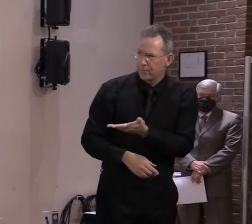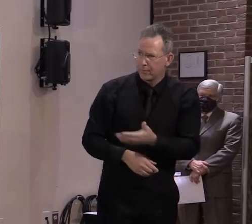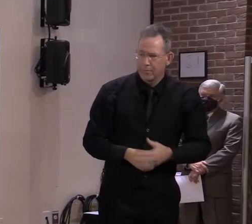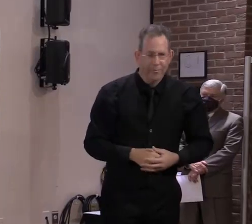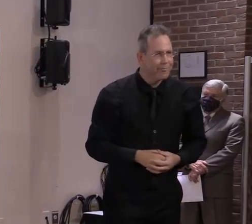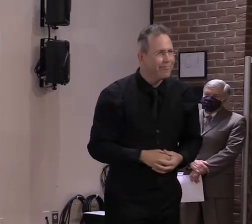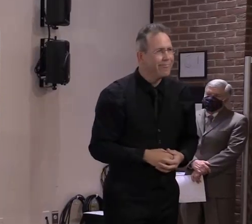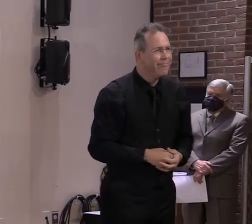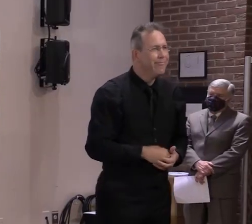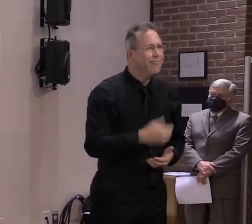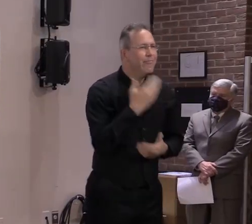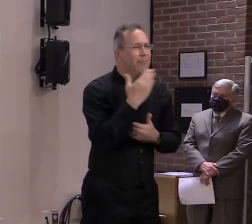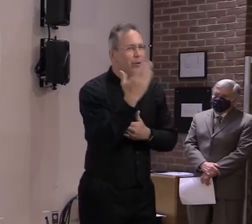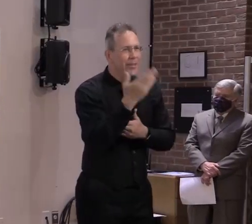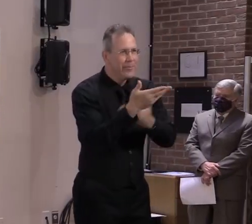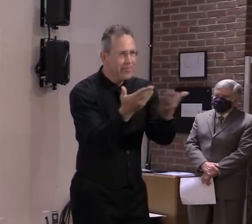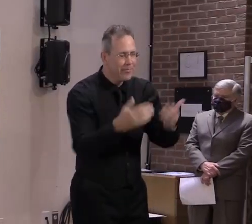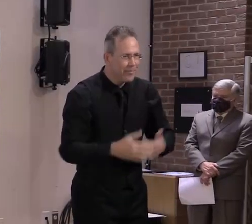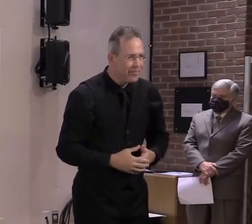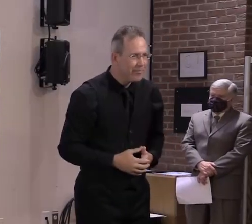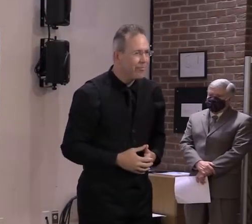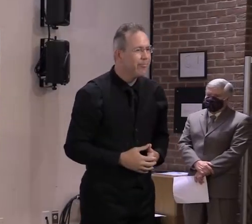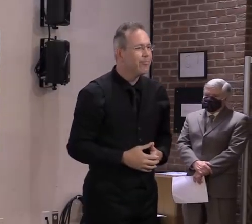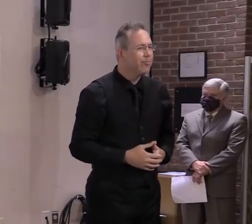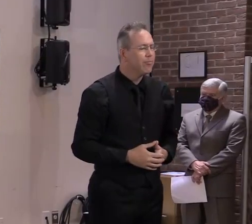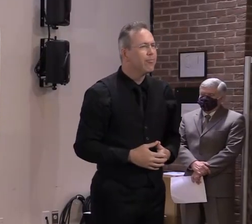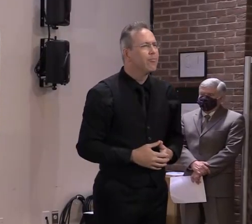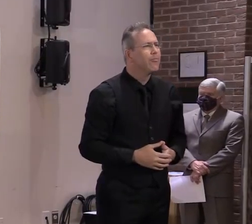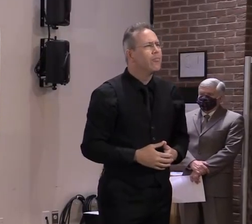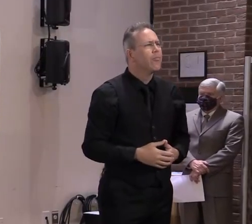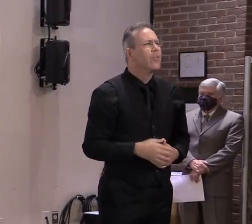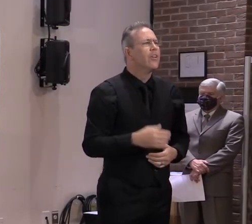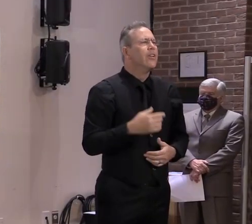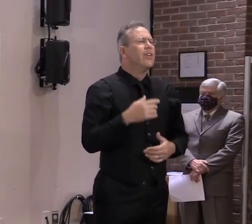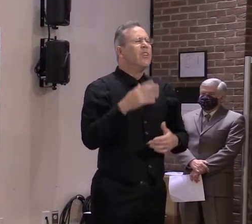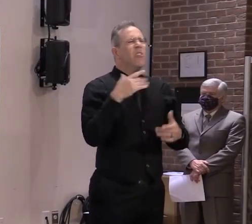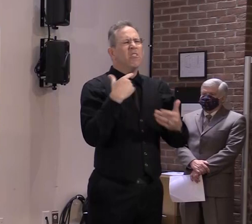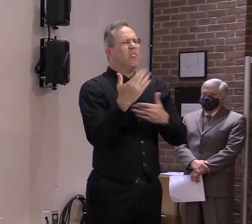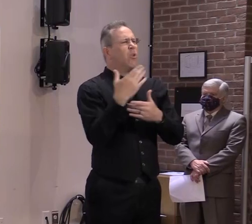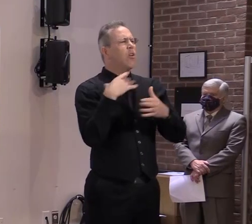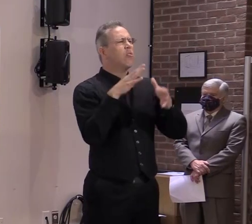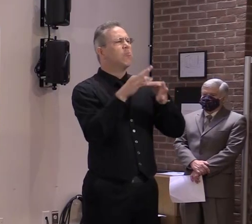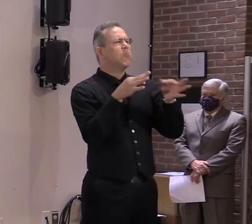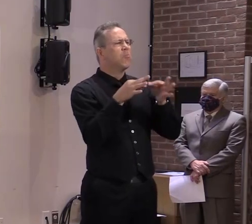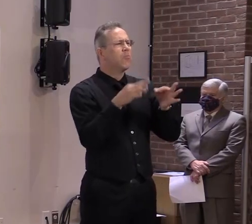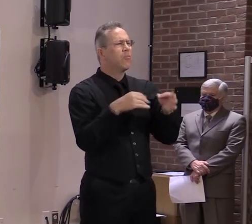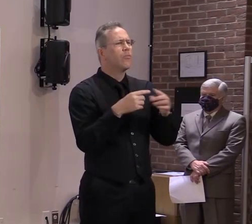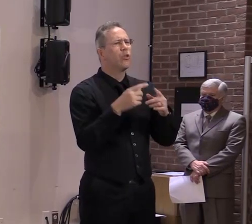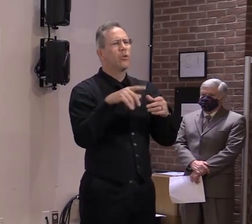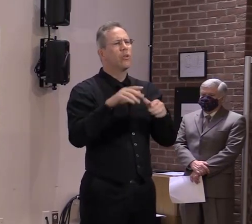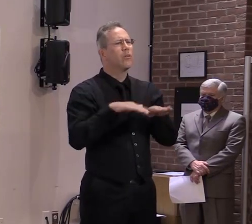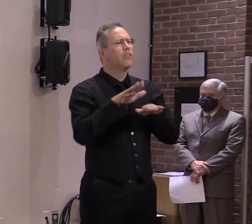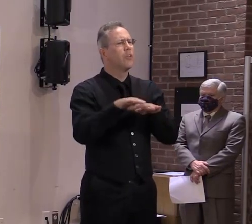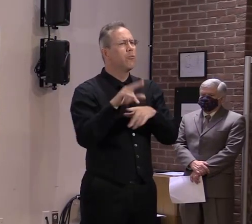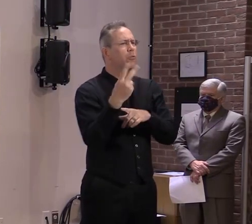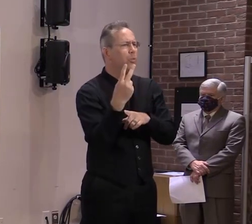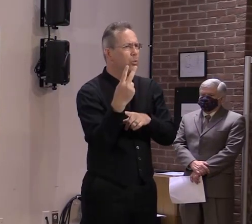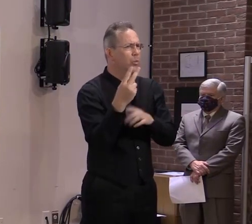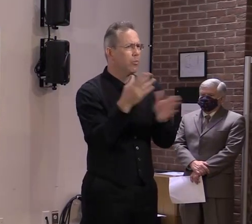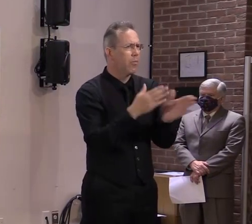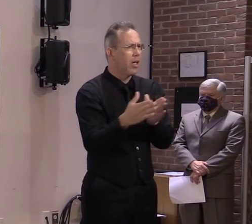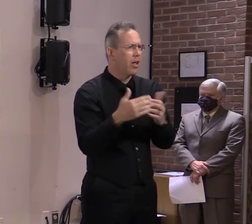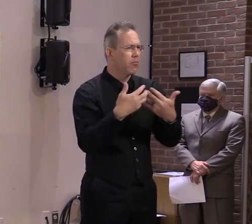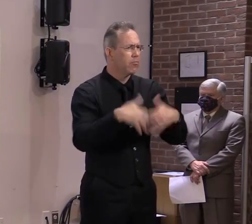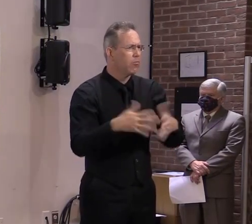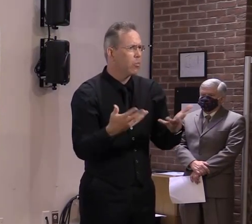Good morning. This morning I'll provide an update on our move to phase two of the Vermont Forward Plan. But to begin, I'd like to take a moment